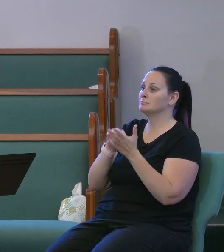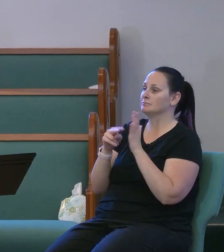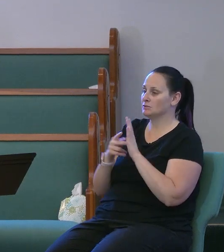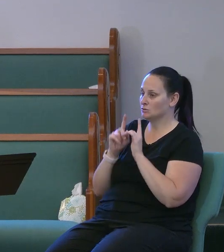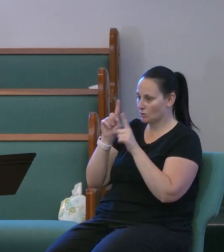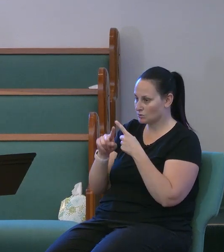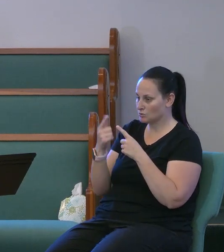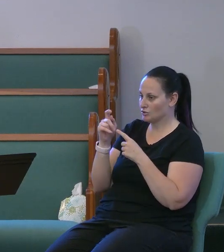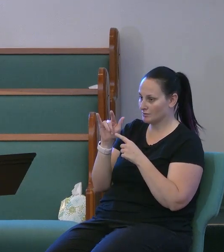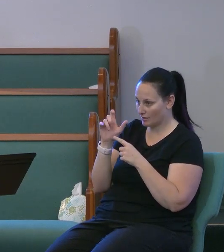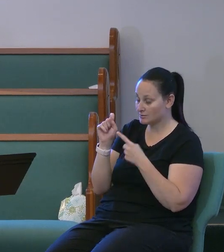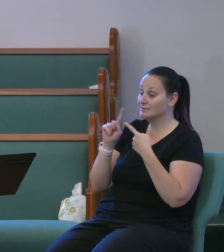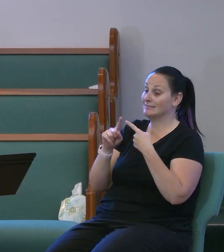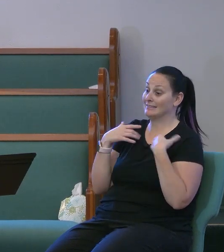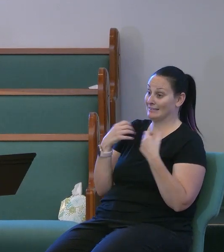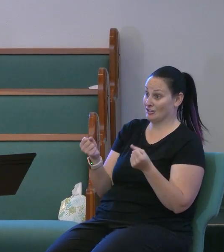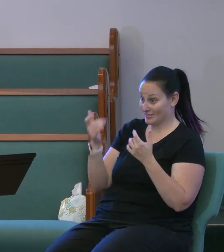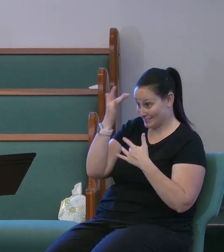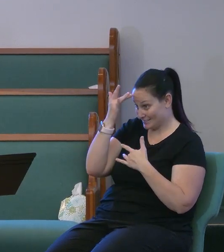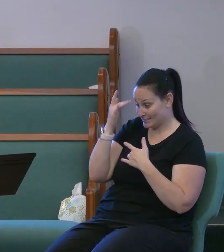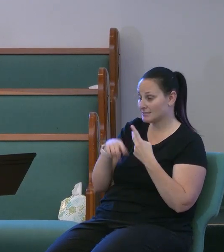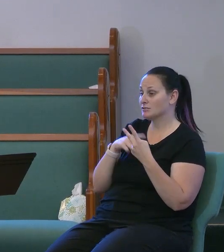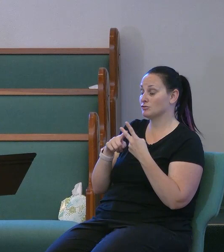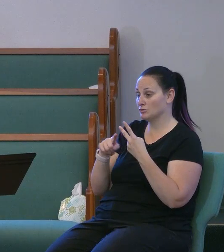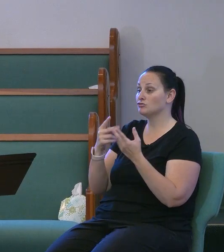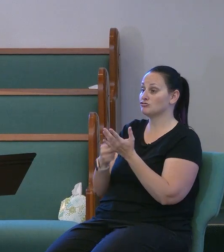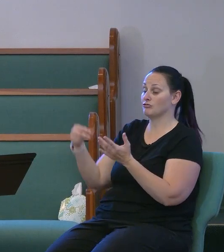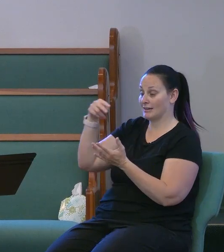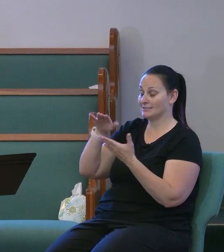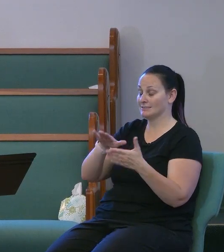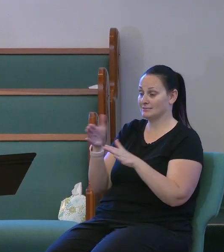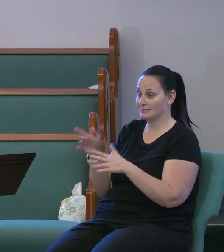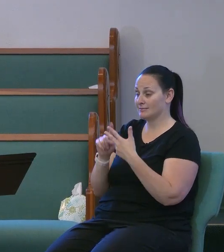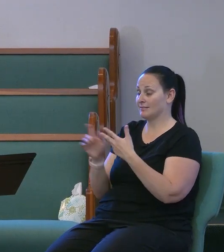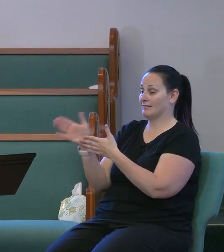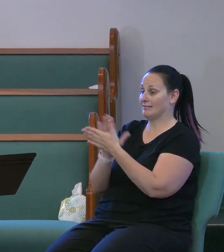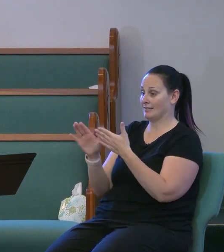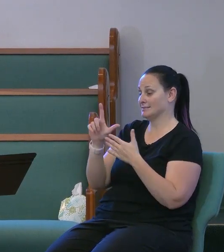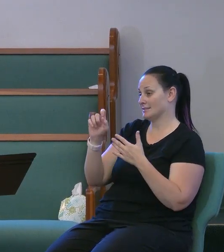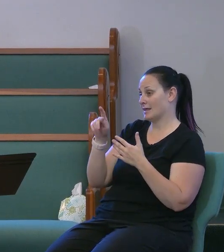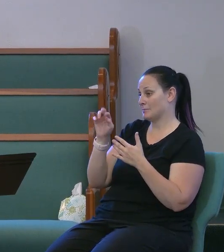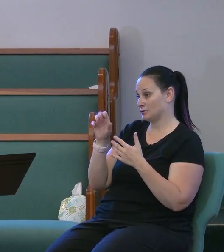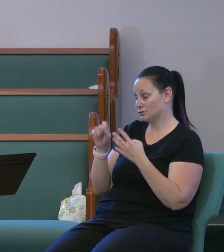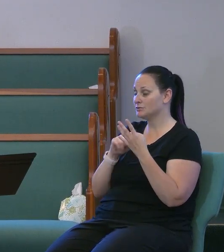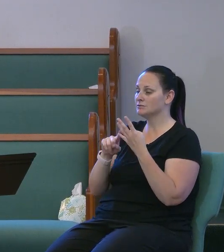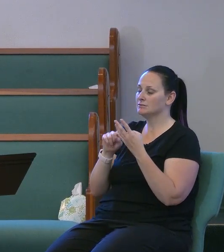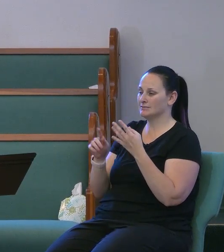Gentiles to heal the sick, to raise the dead, to cleanse the lepers, and to cast out demons.